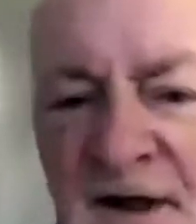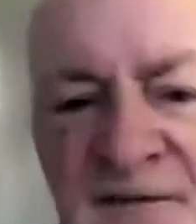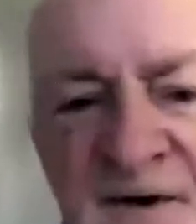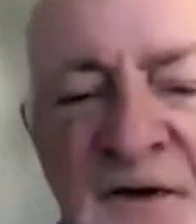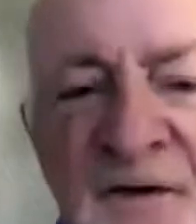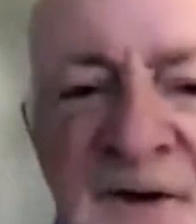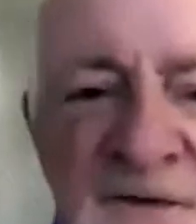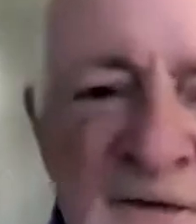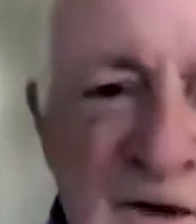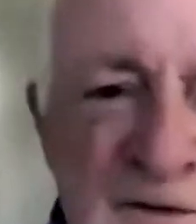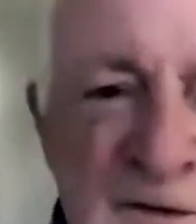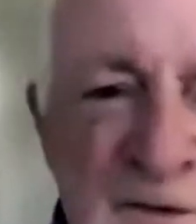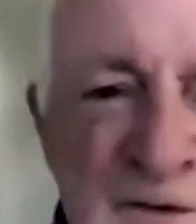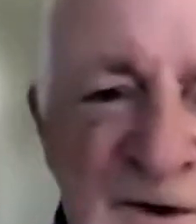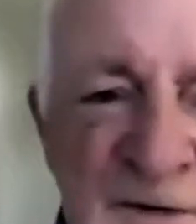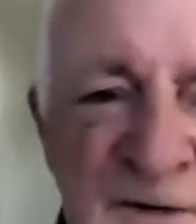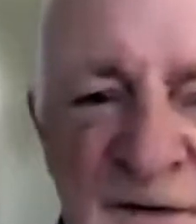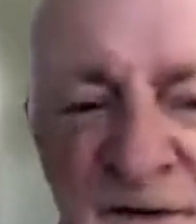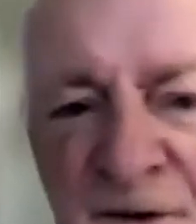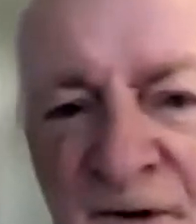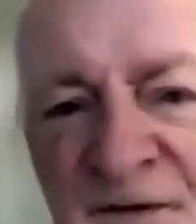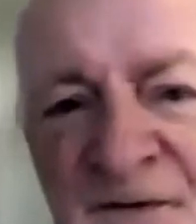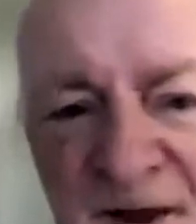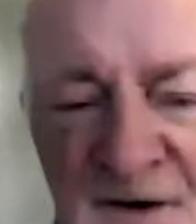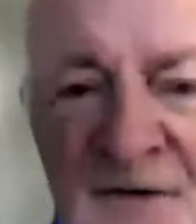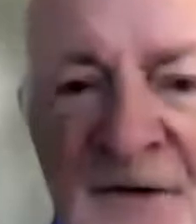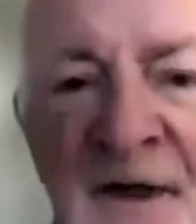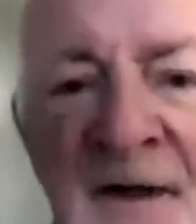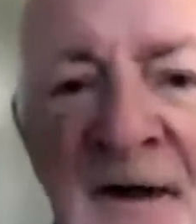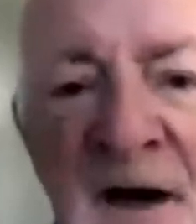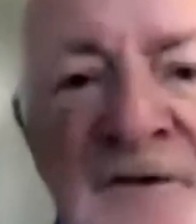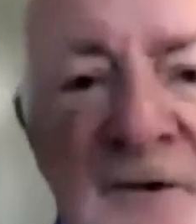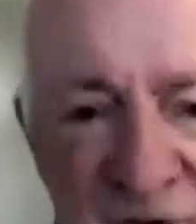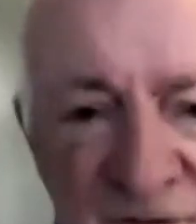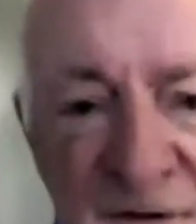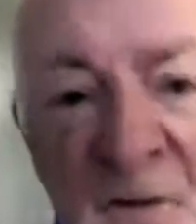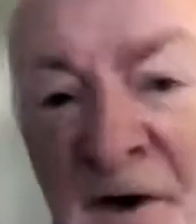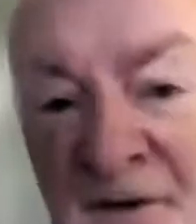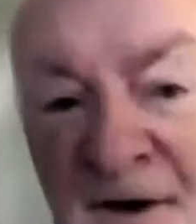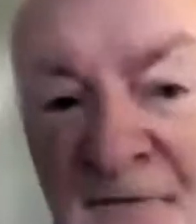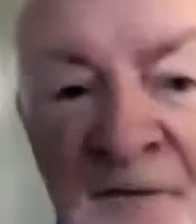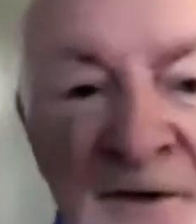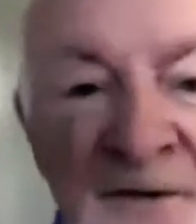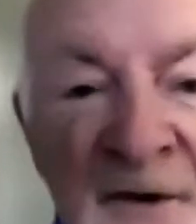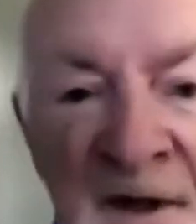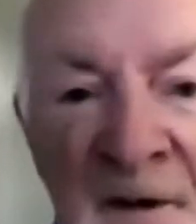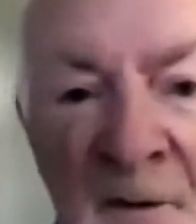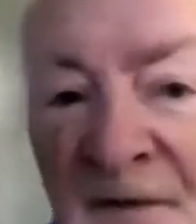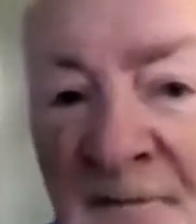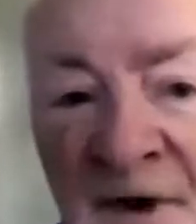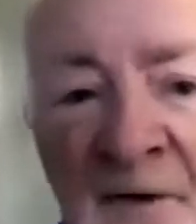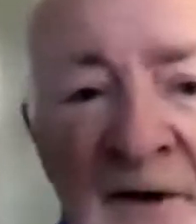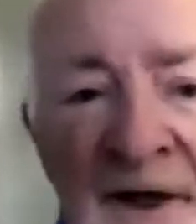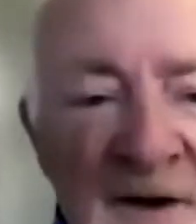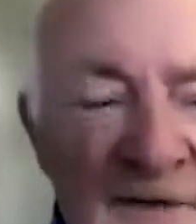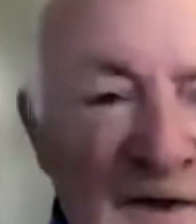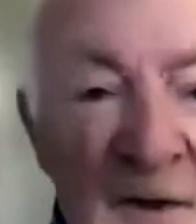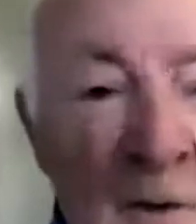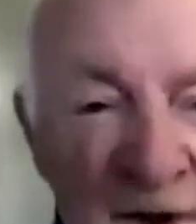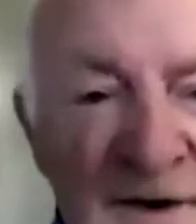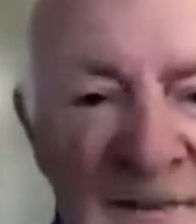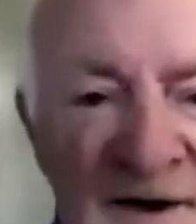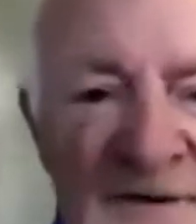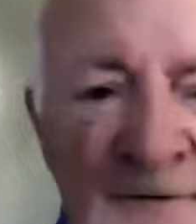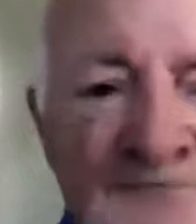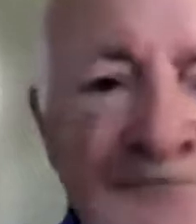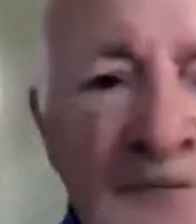issue, even accepting staff shortages, doesn't this raise doubts over trust in the Welsh Government with, by all accounts, in